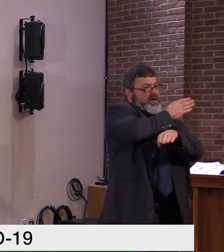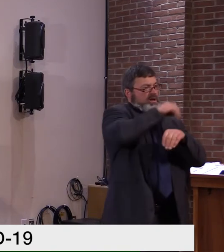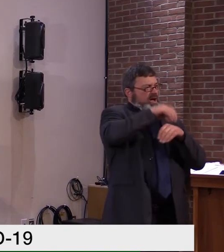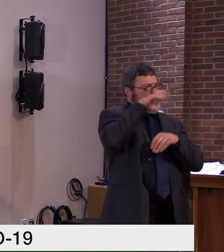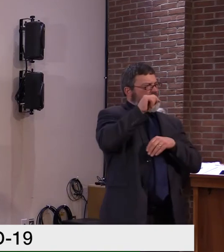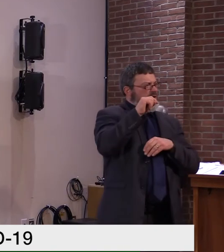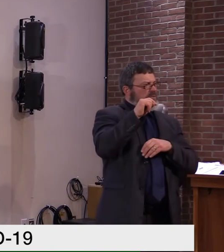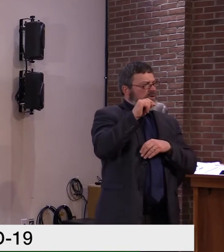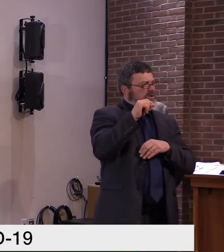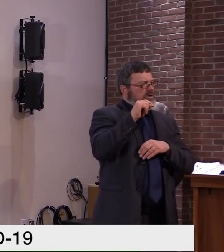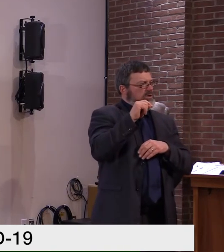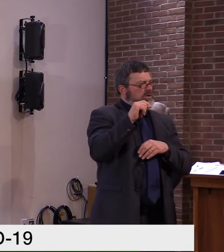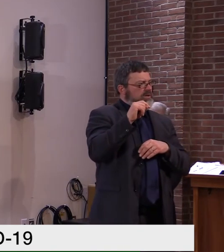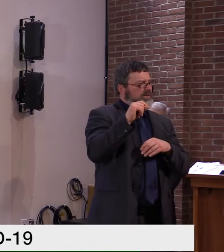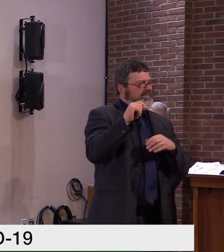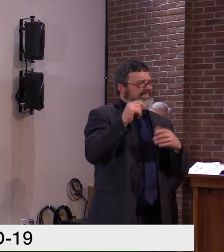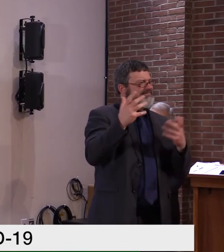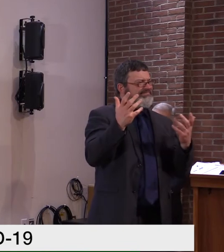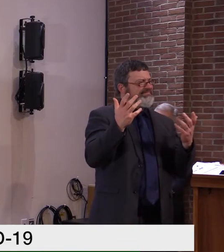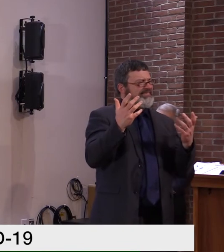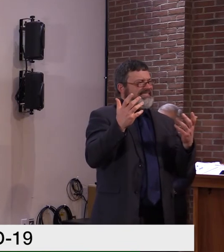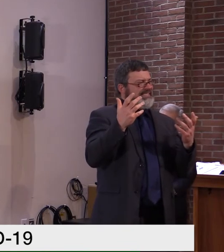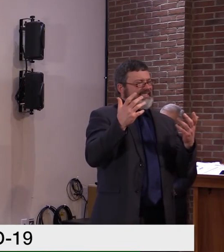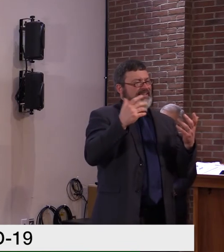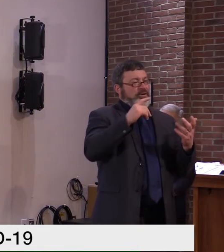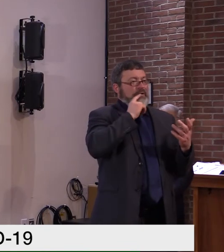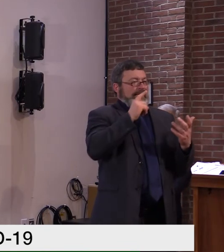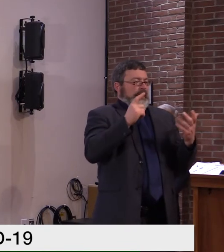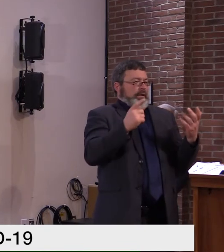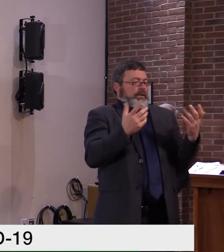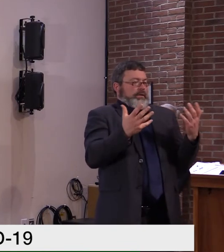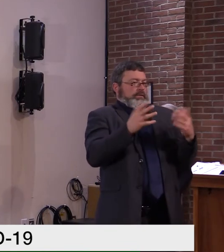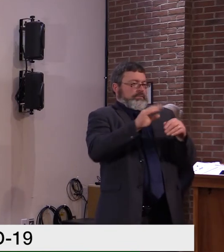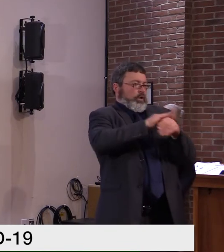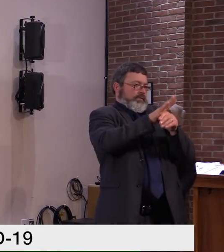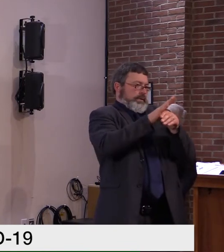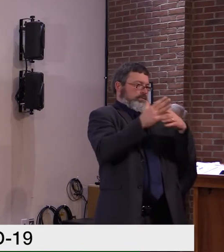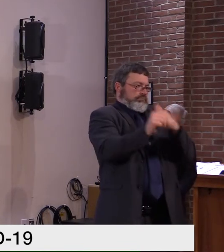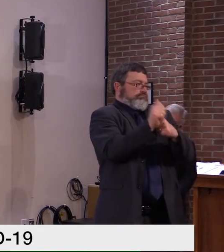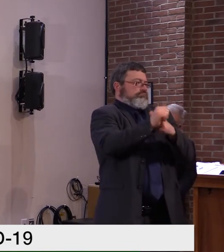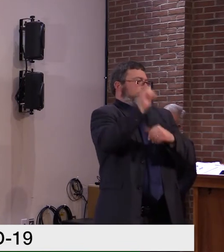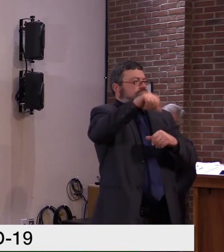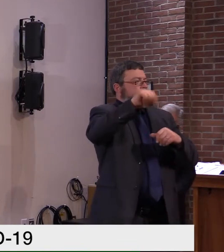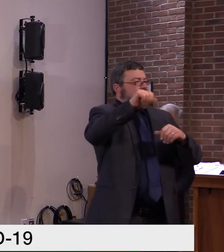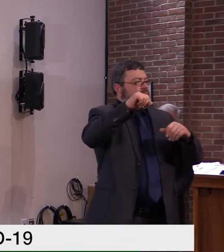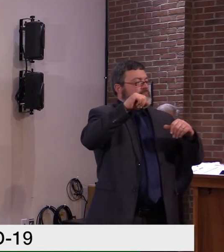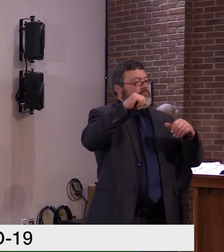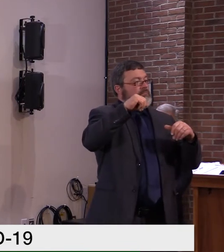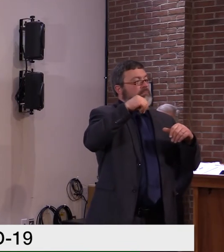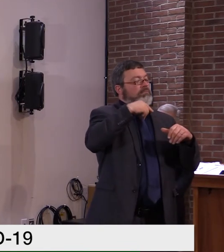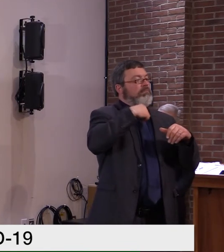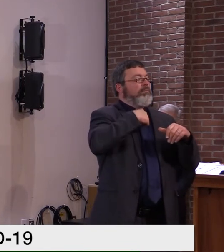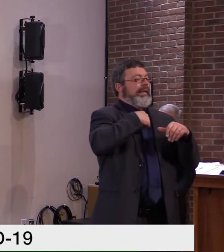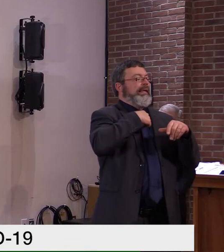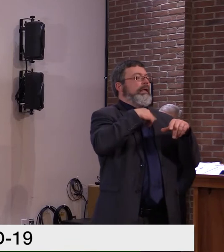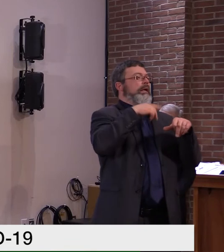putting those restrictions in place before Halloween. But this really took us by surprise in some